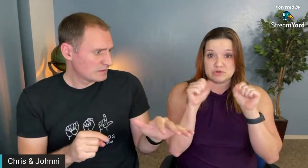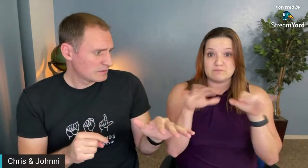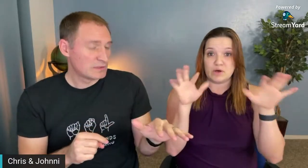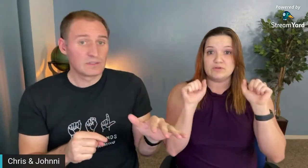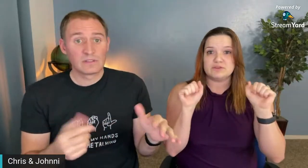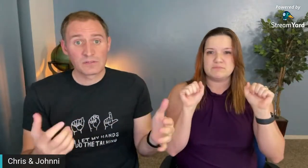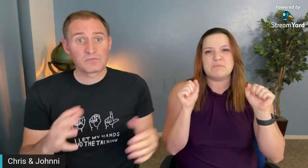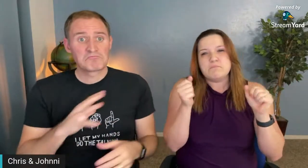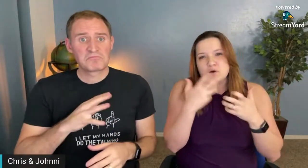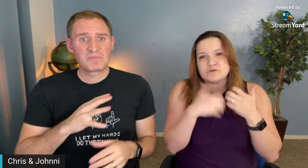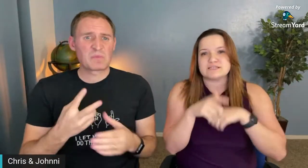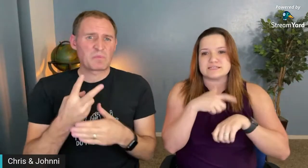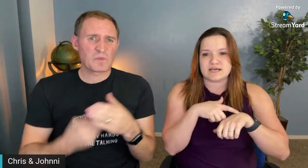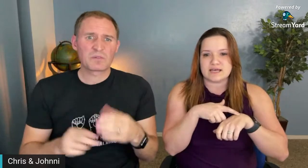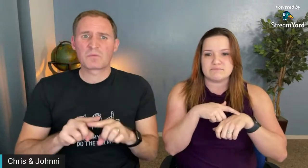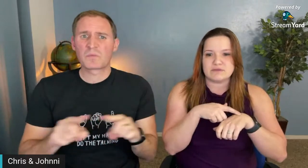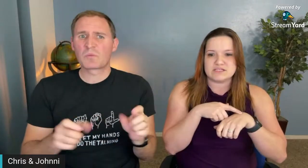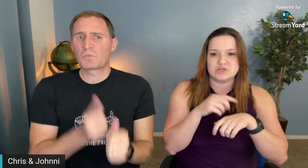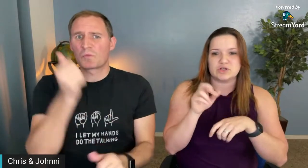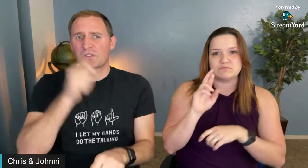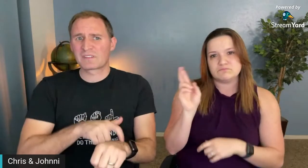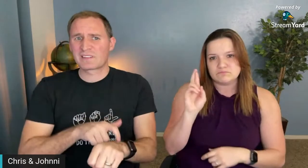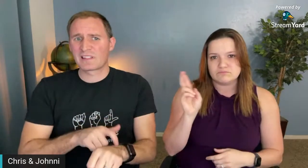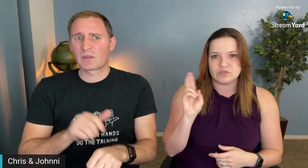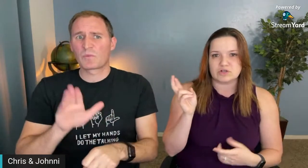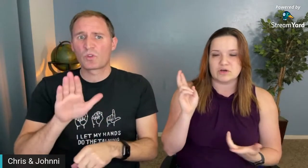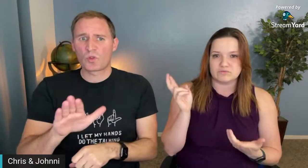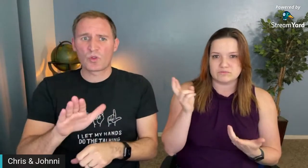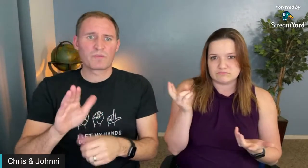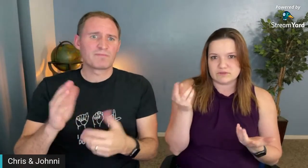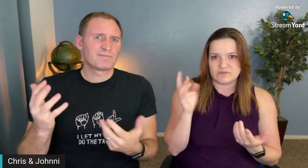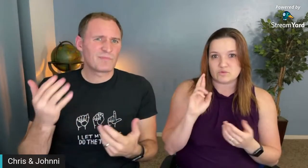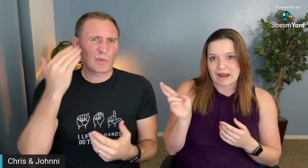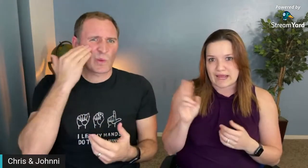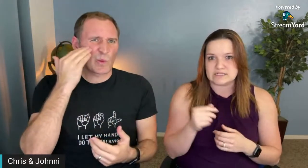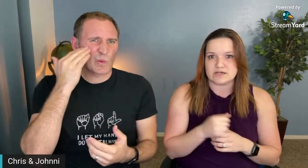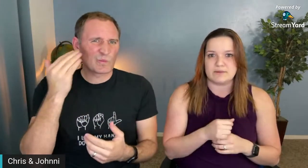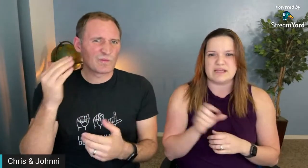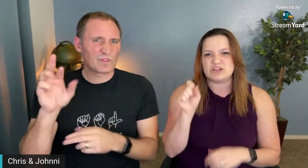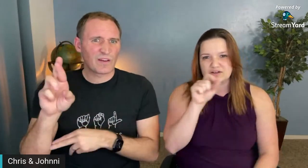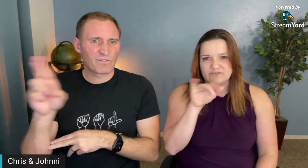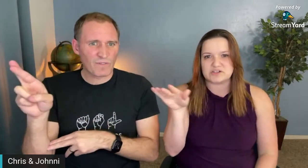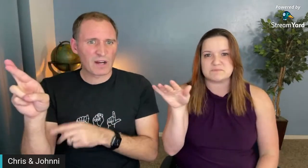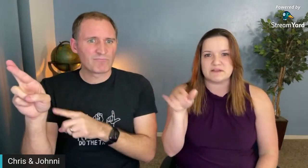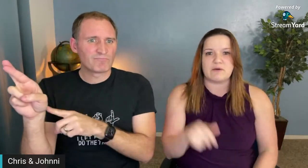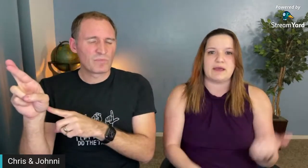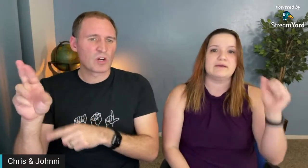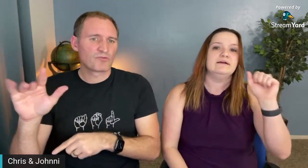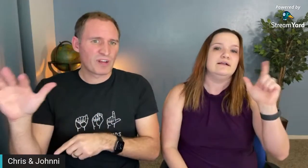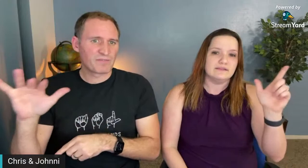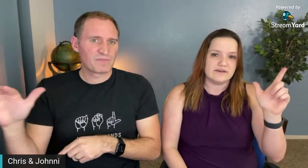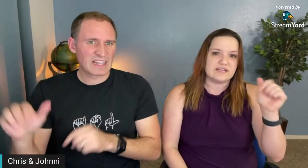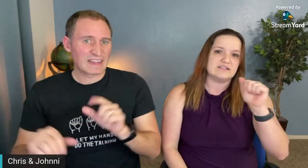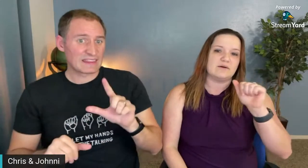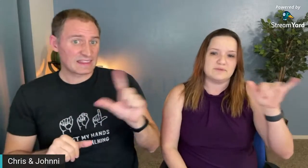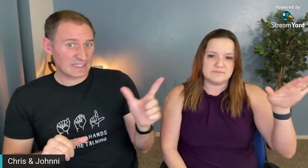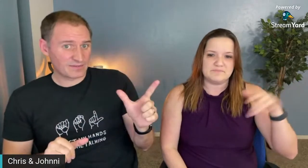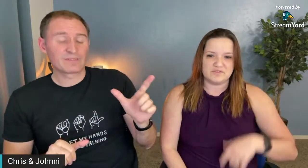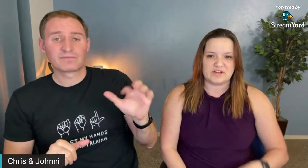it both, but most of the time it's if you're right hand dominant, you're going to finger spell that way. Left hand dominant, they'll finger